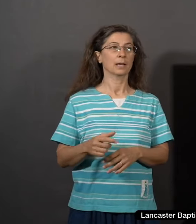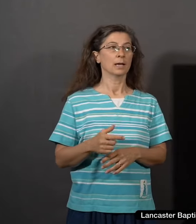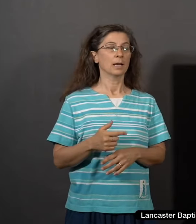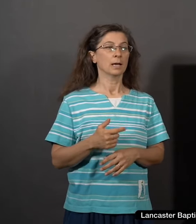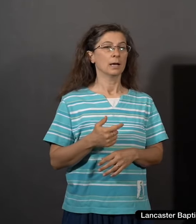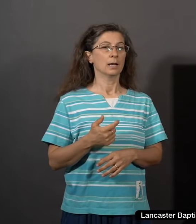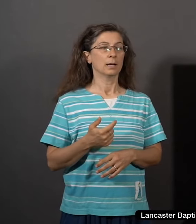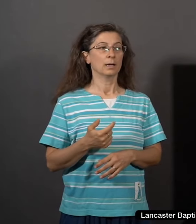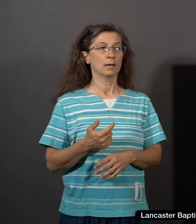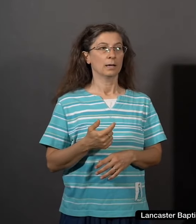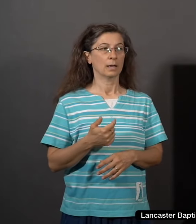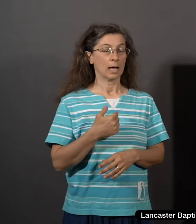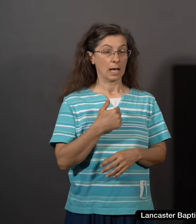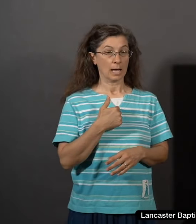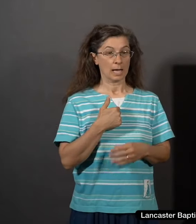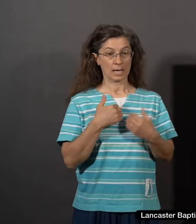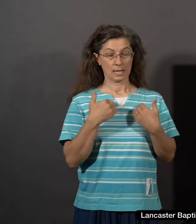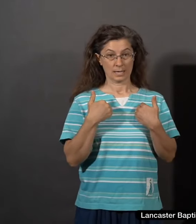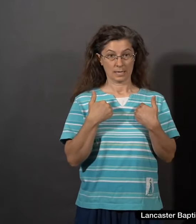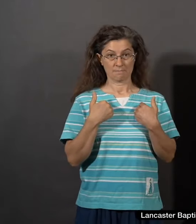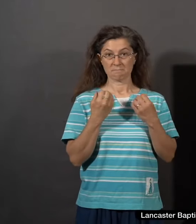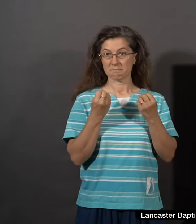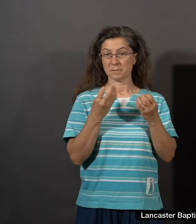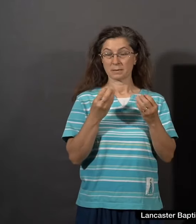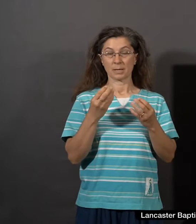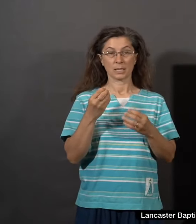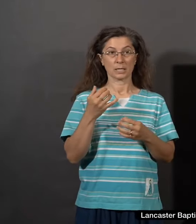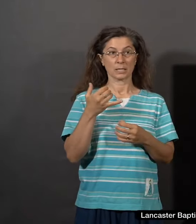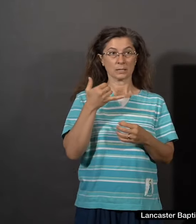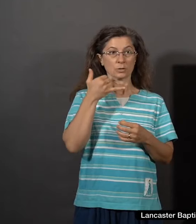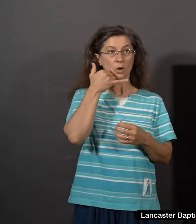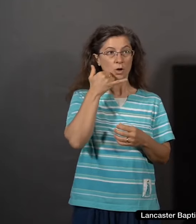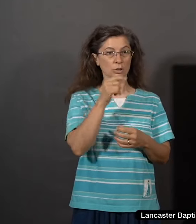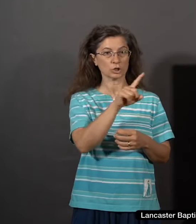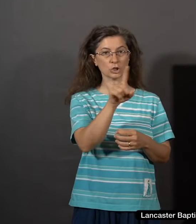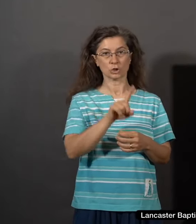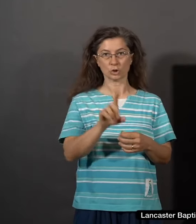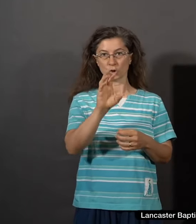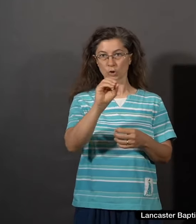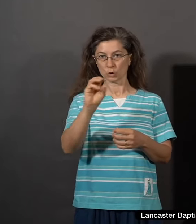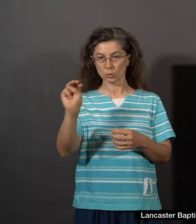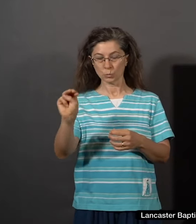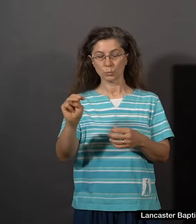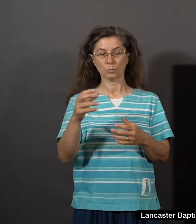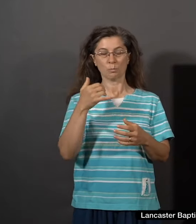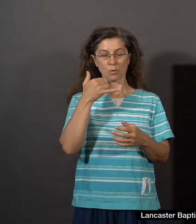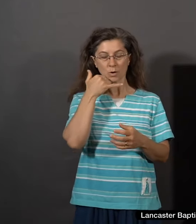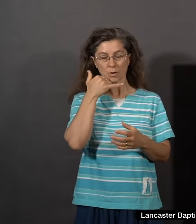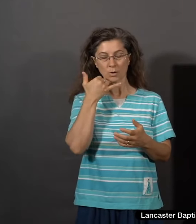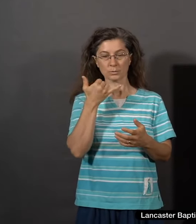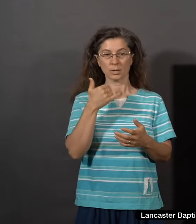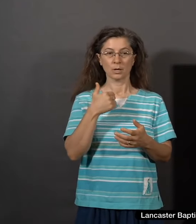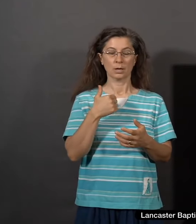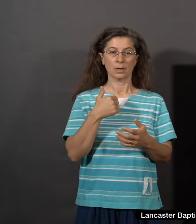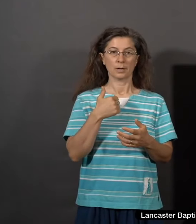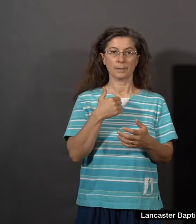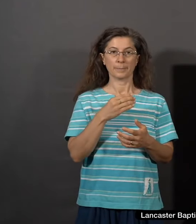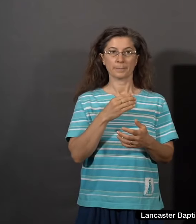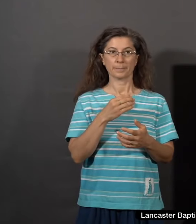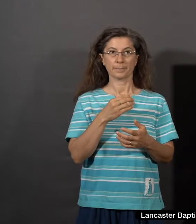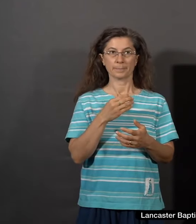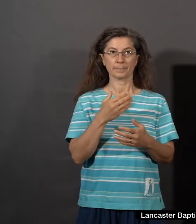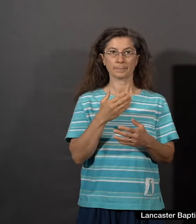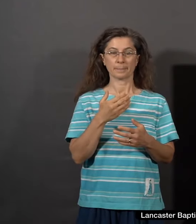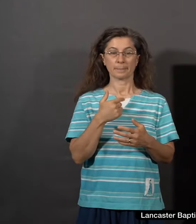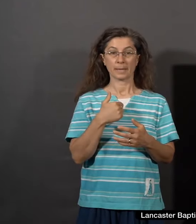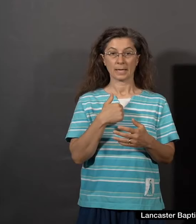on a number of zoom calls over the last four or five days with pastors and i'll be uh posting one on um